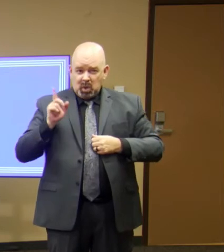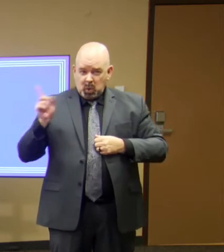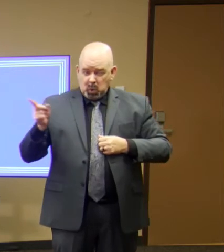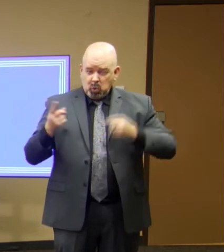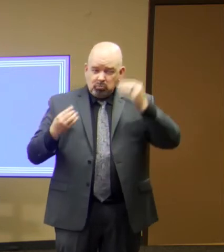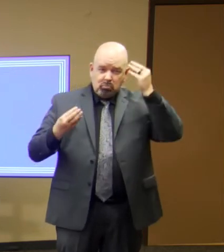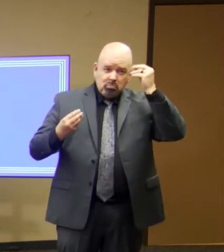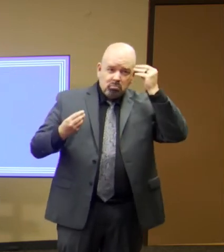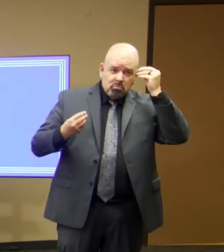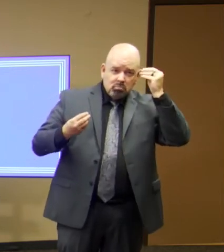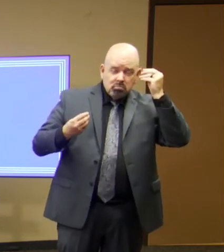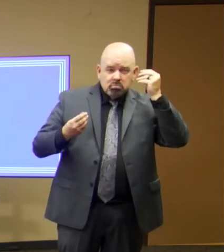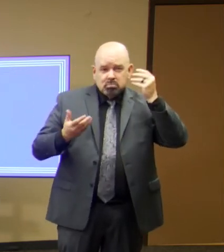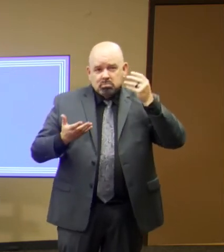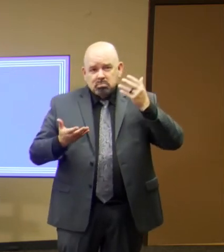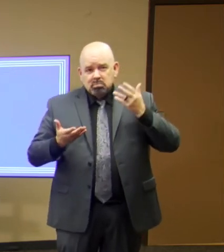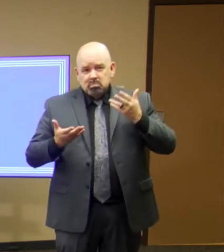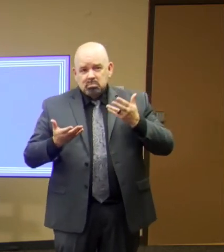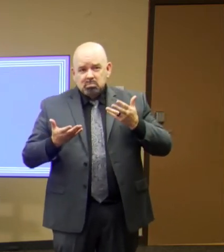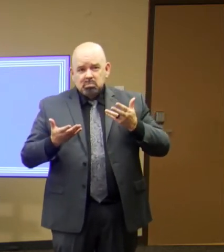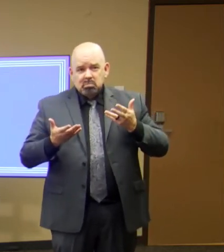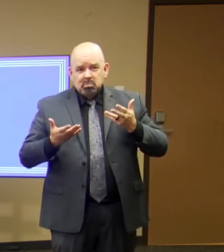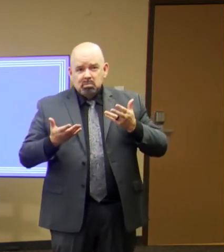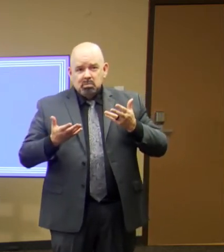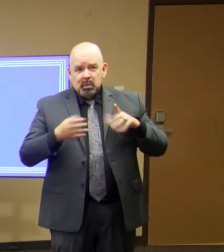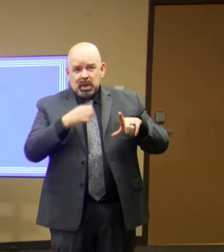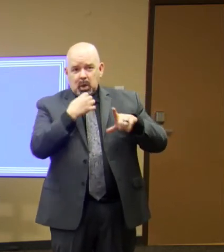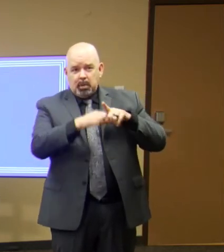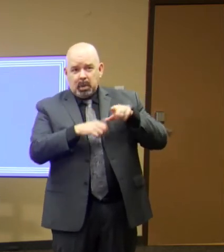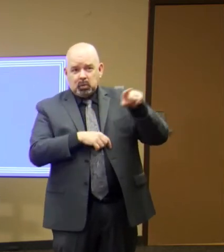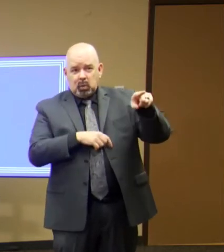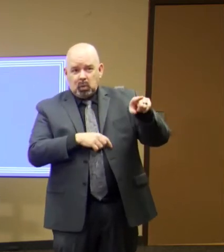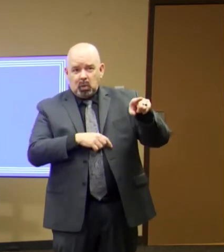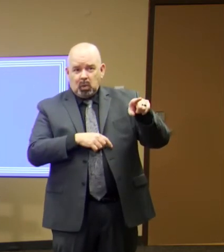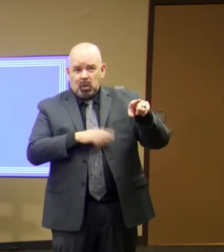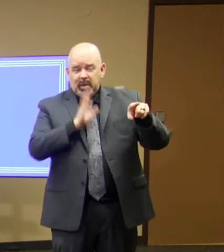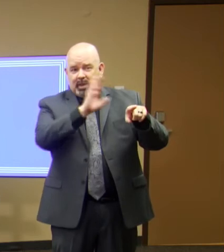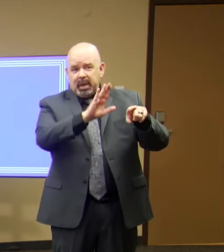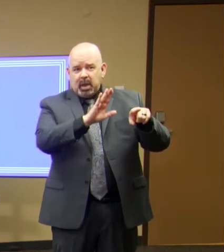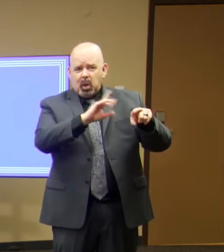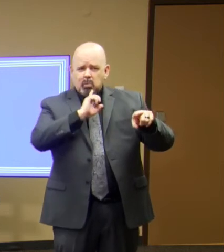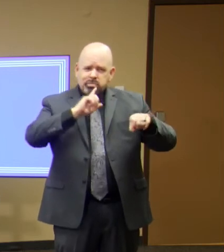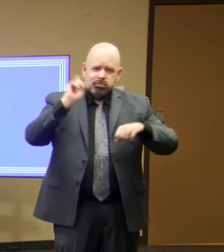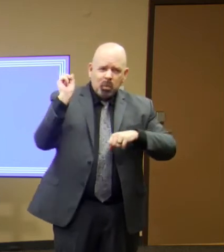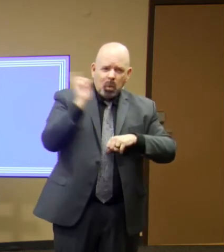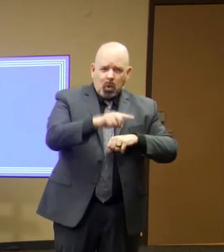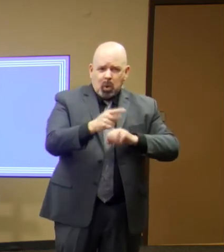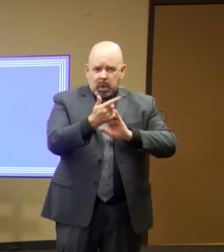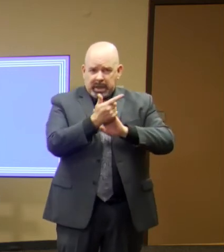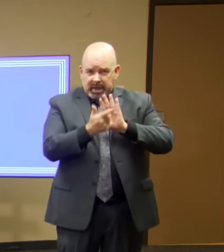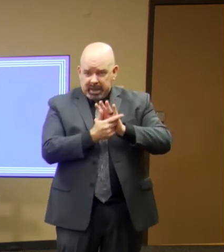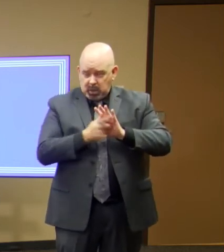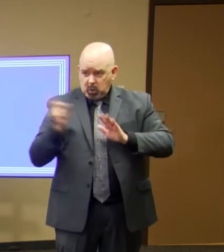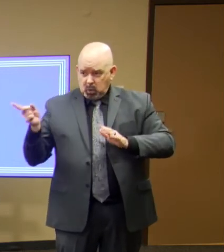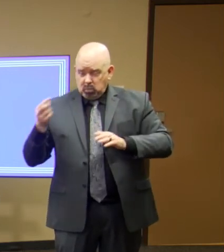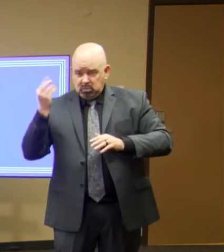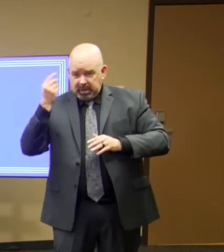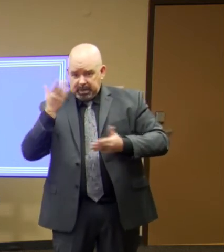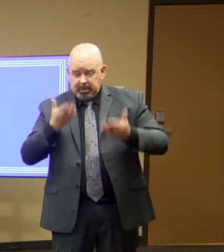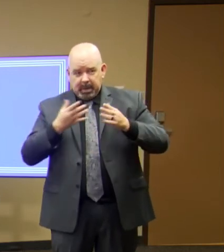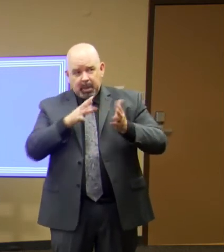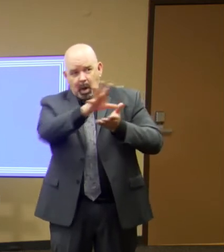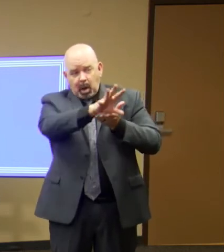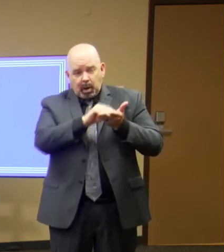say the El Paso order is lawful? So what we're looking at now is we're reaching out to the governor and asking